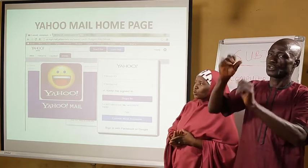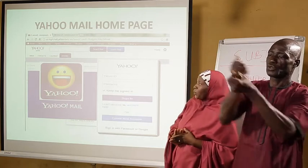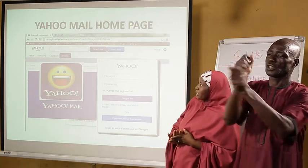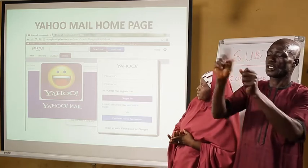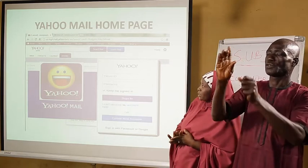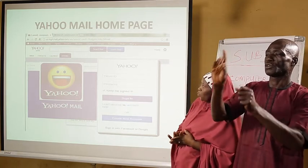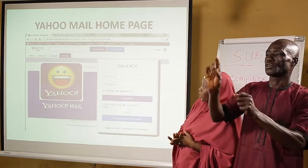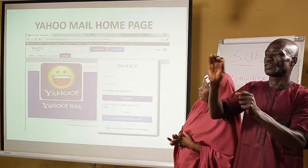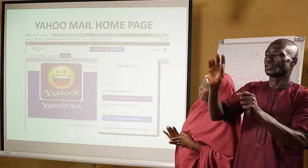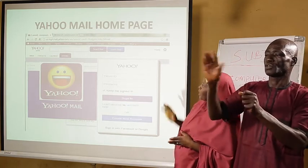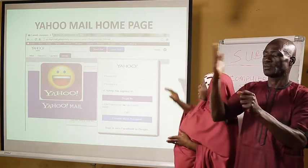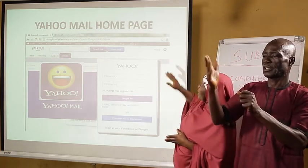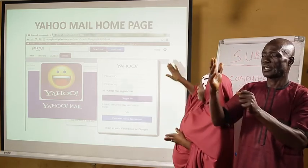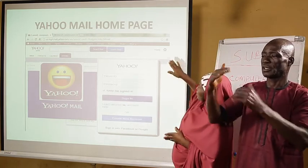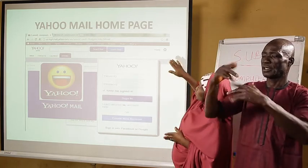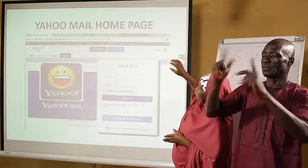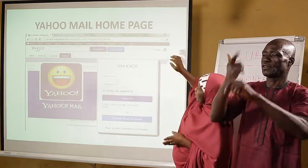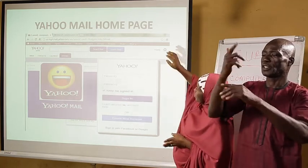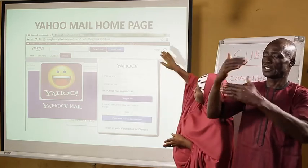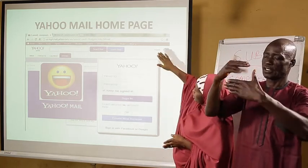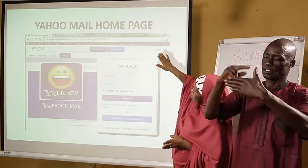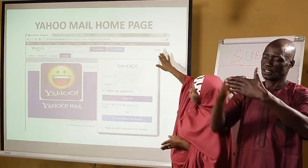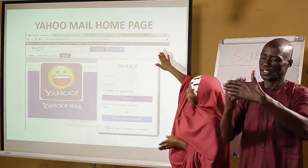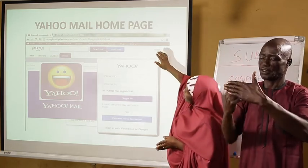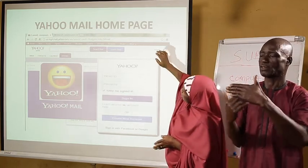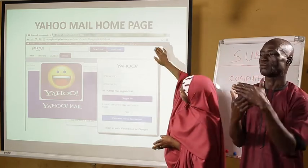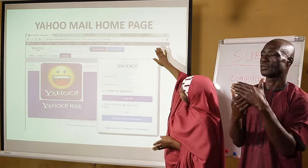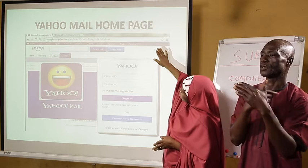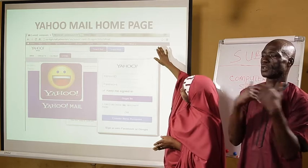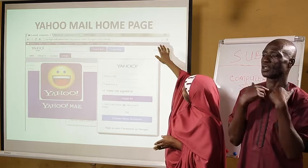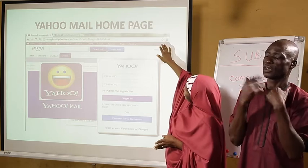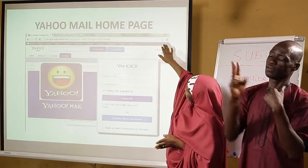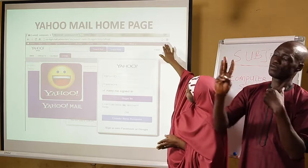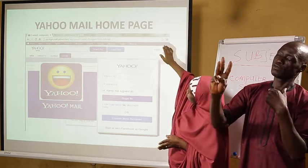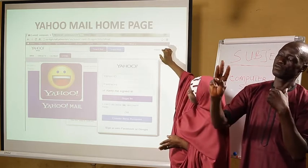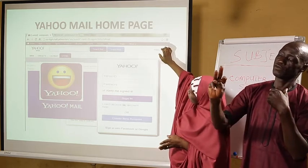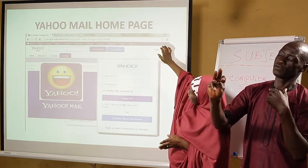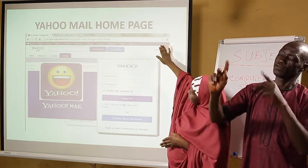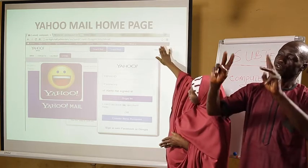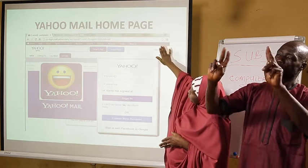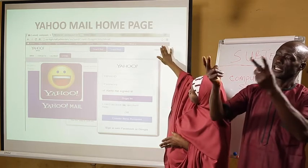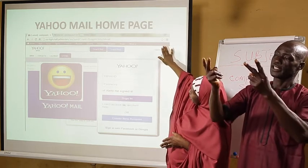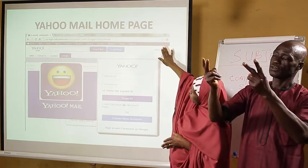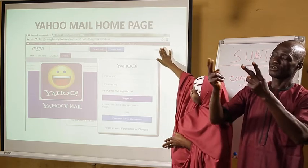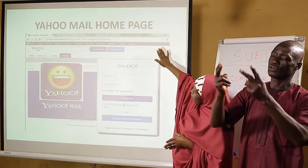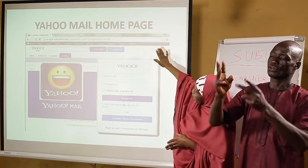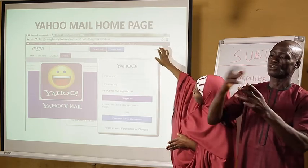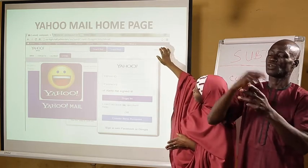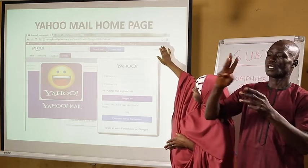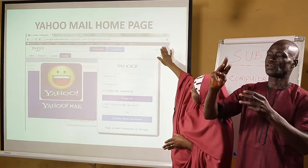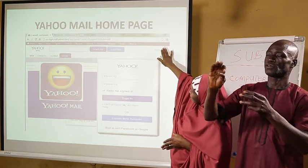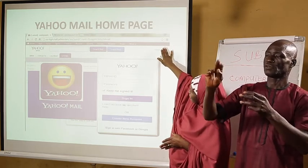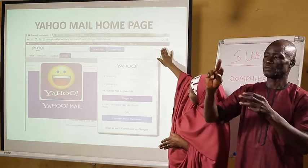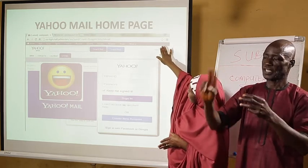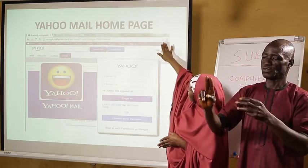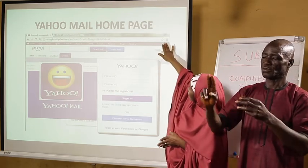your documents with. The next, we have the menu, we have the title bar, we have the menu bar, we have